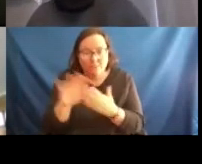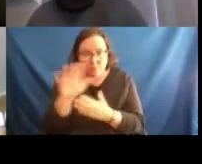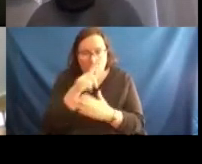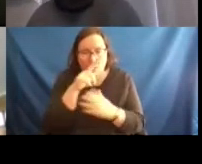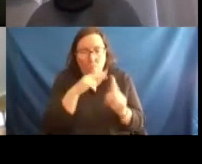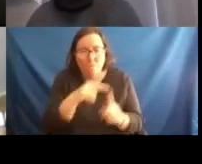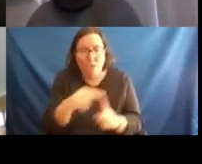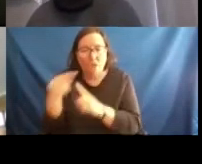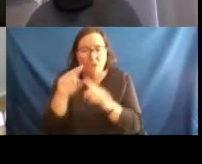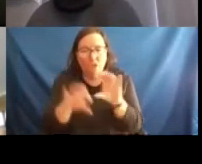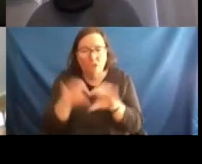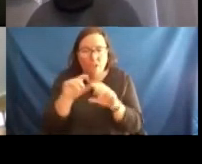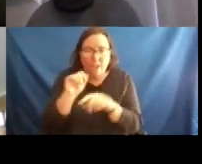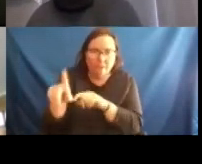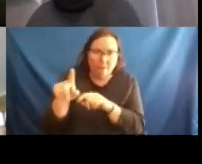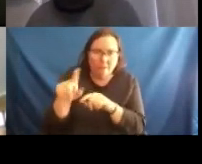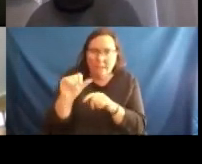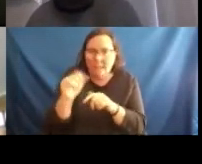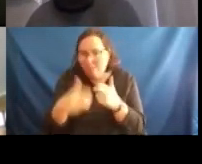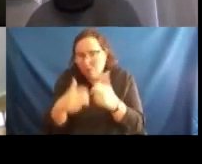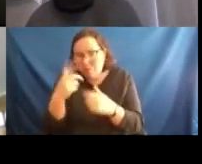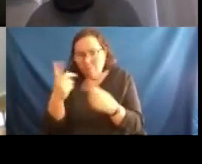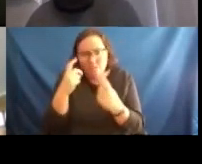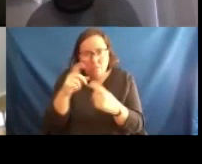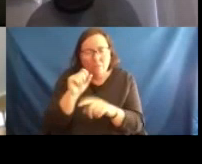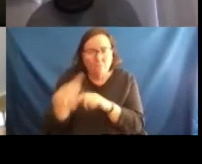our chat function as well.